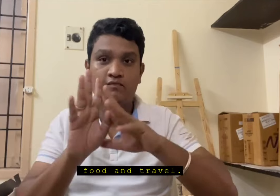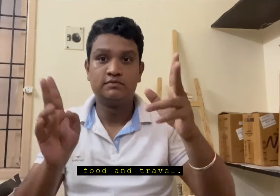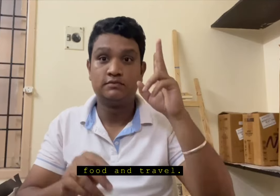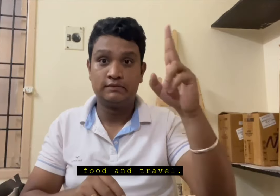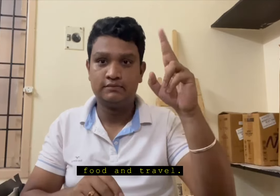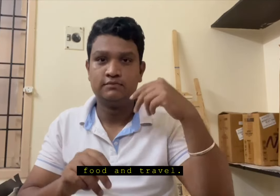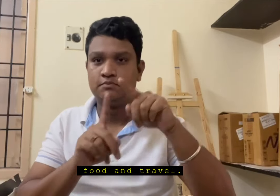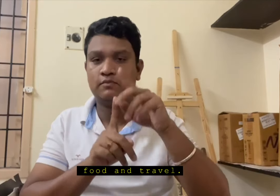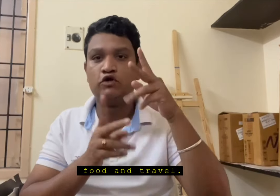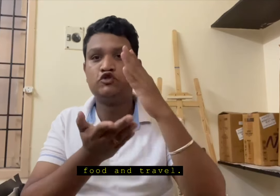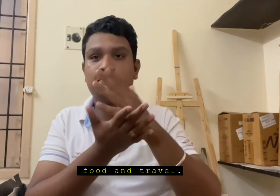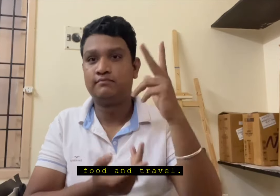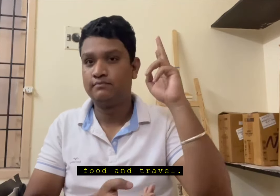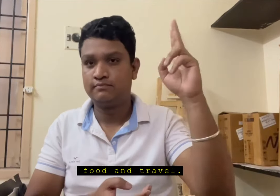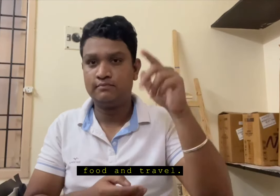food and travel.